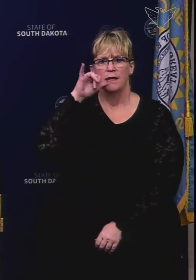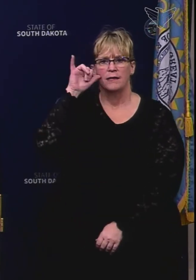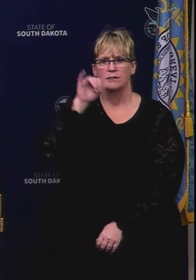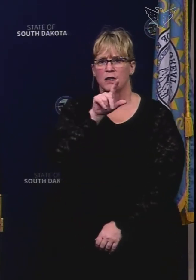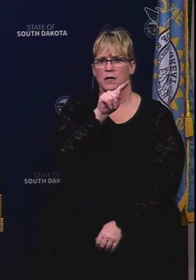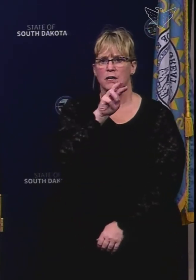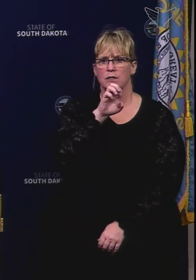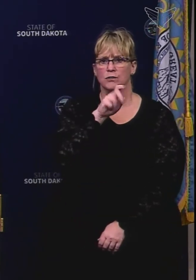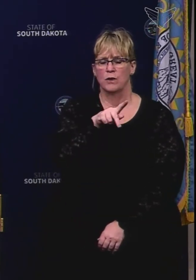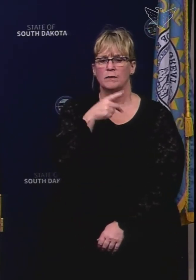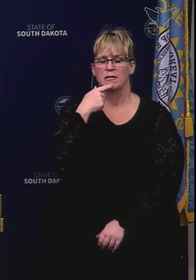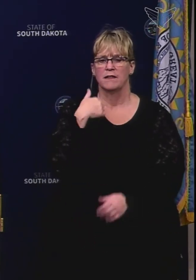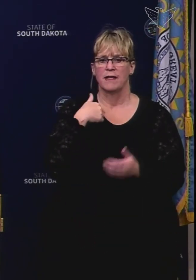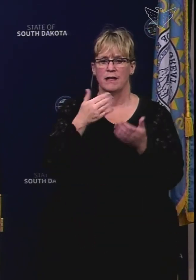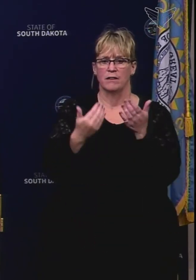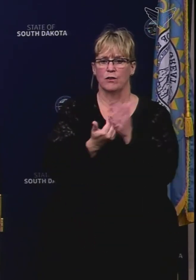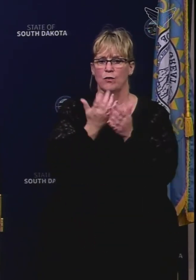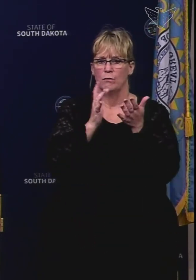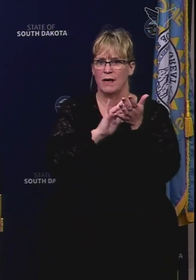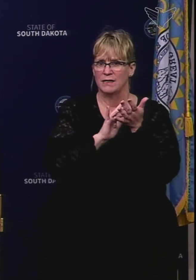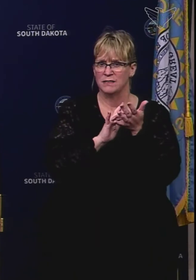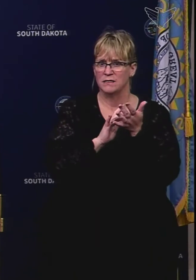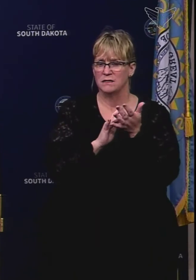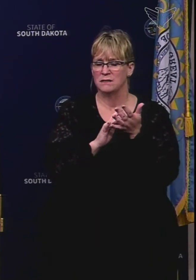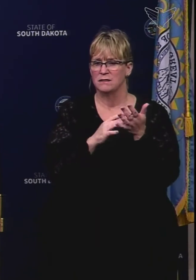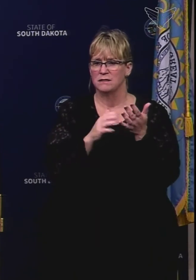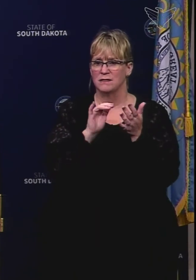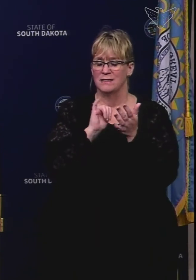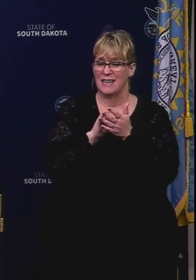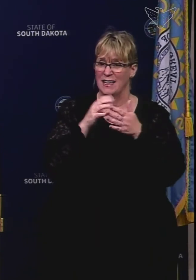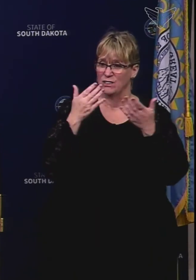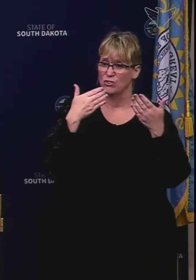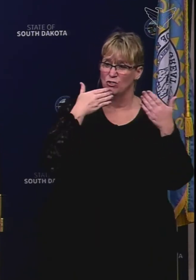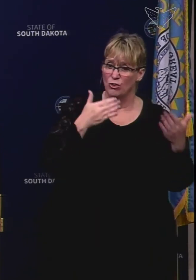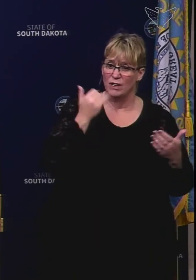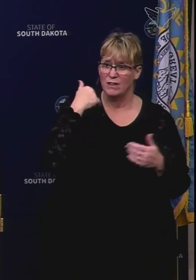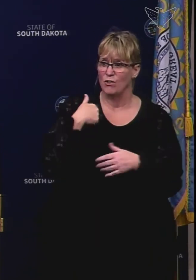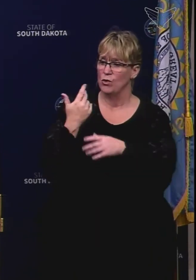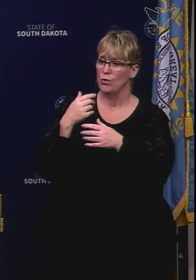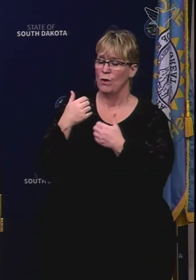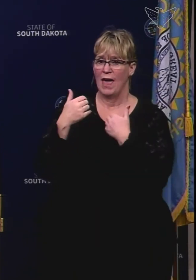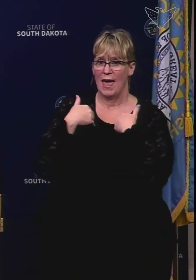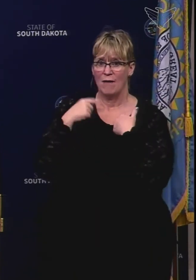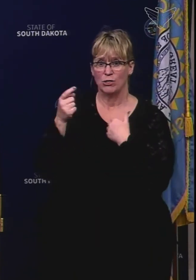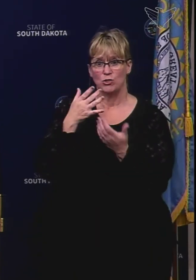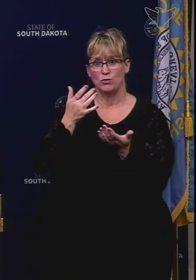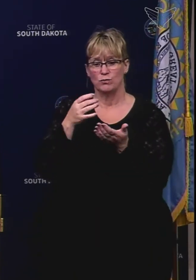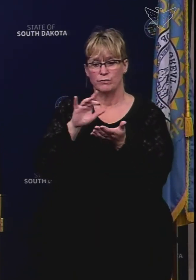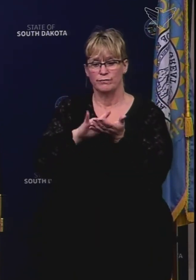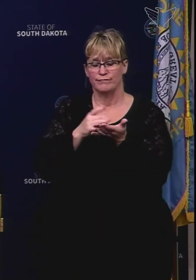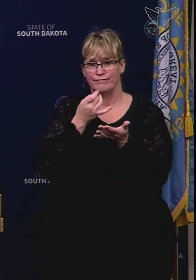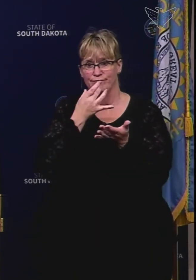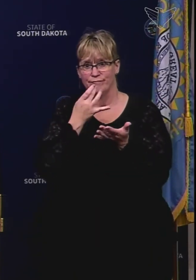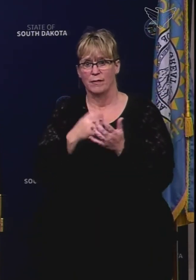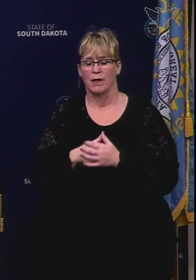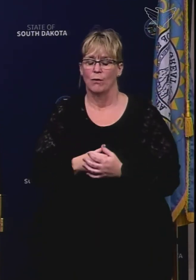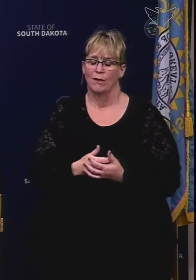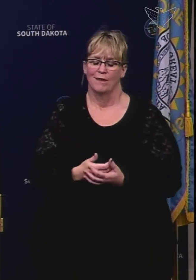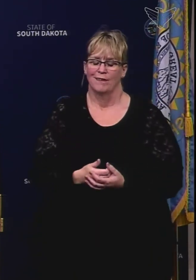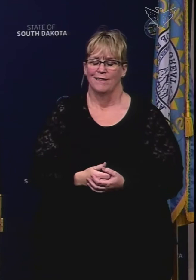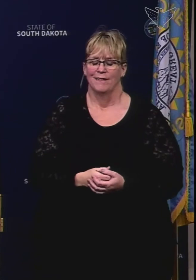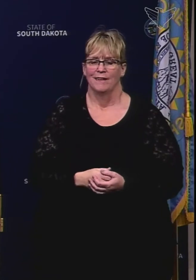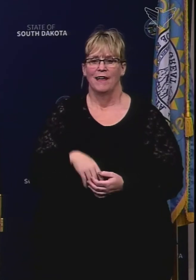taking hydroxychloroquine. I don't know, is that something that's advisable? Would you take it if you were exposed or? Oh, I think